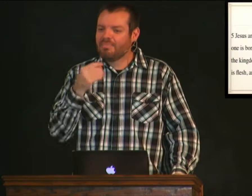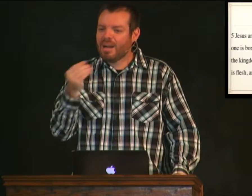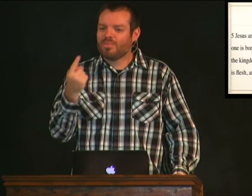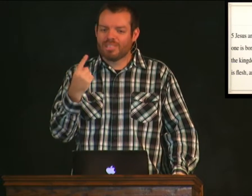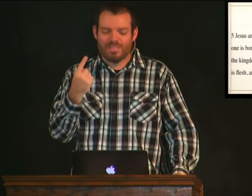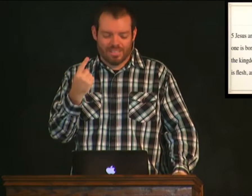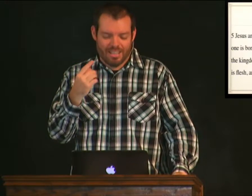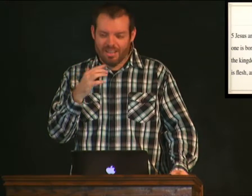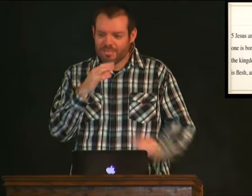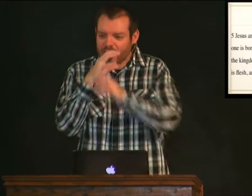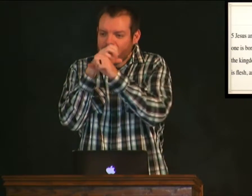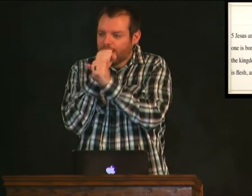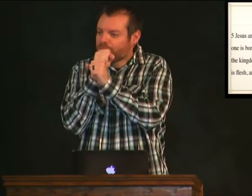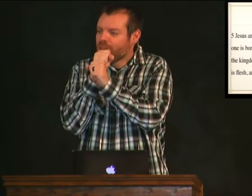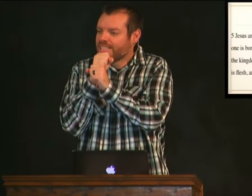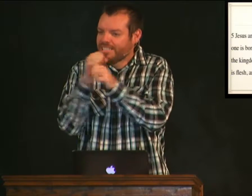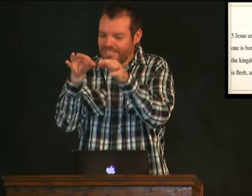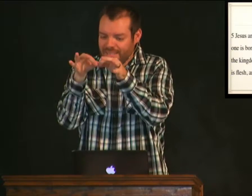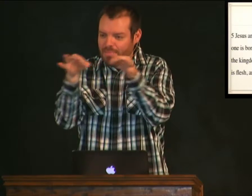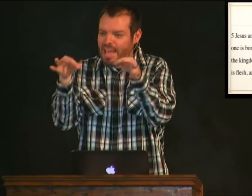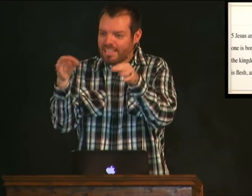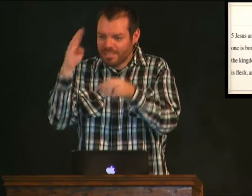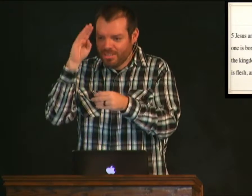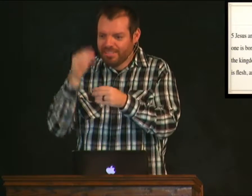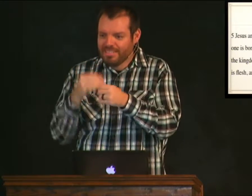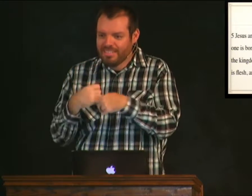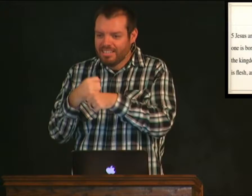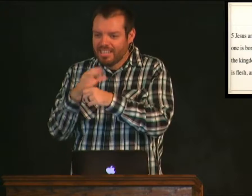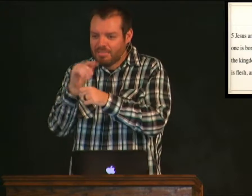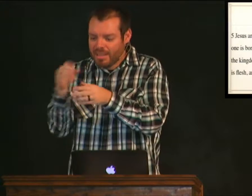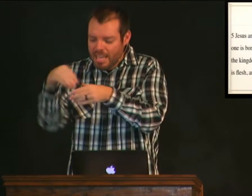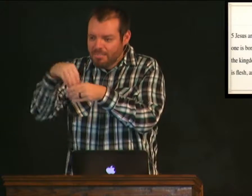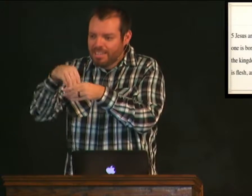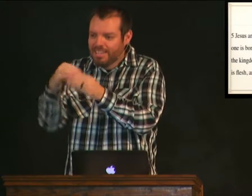I need to buy one of those compressed bags, you know.